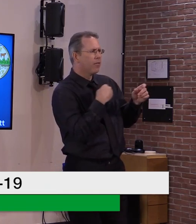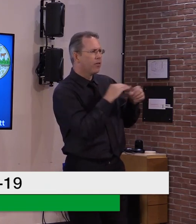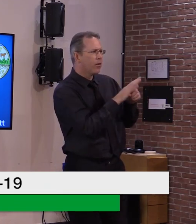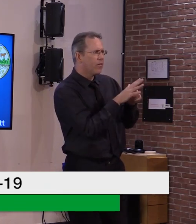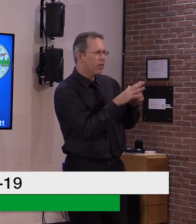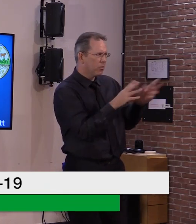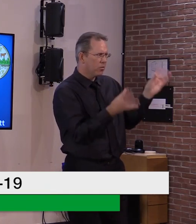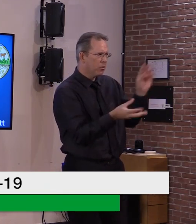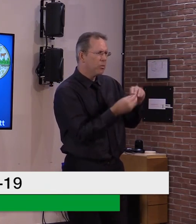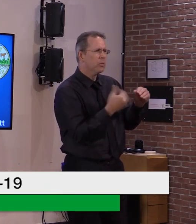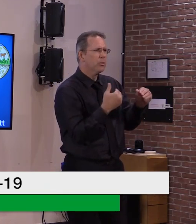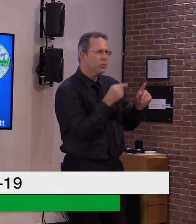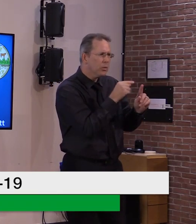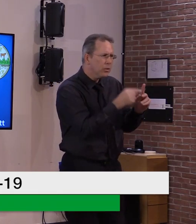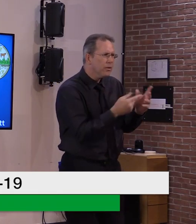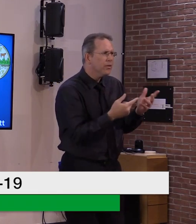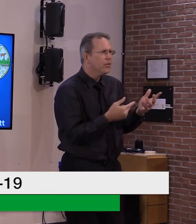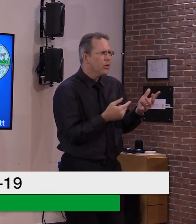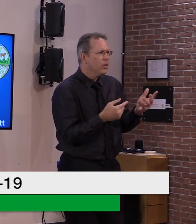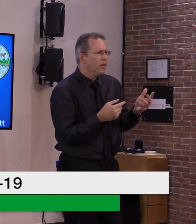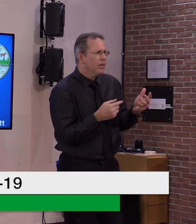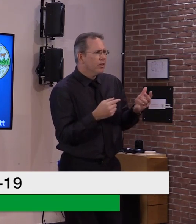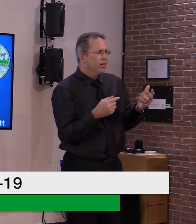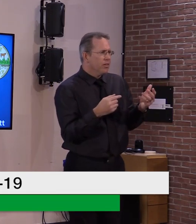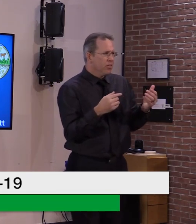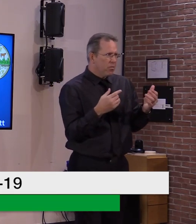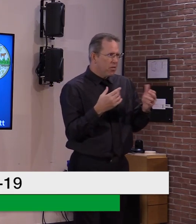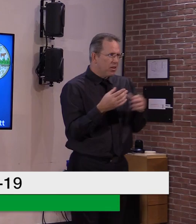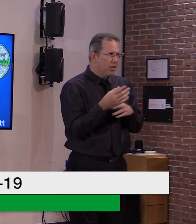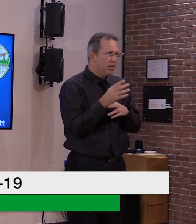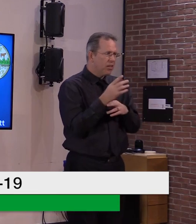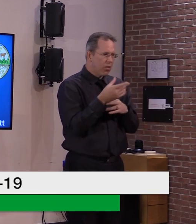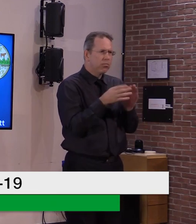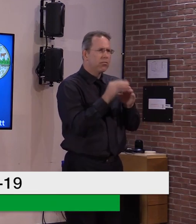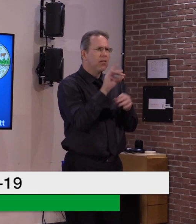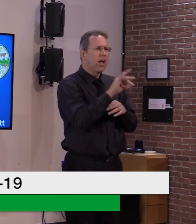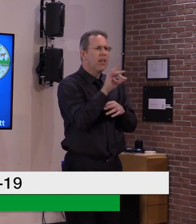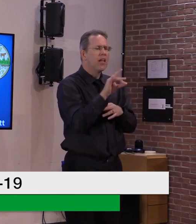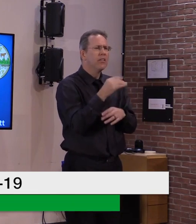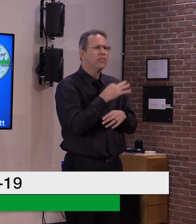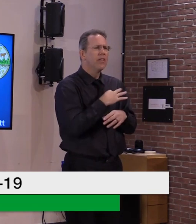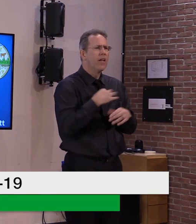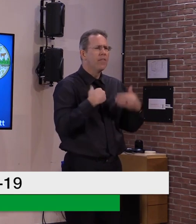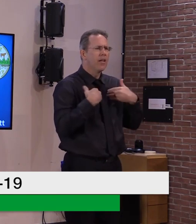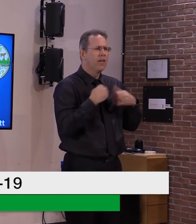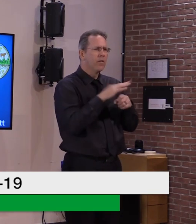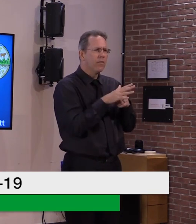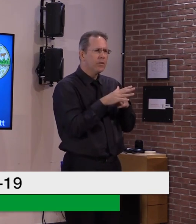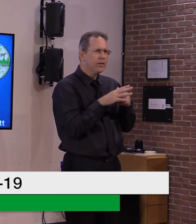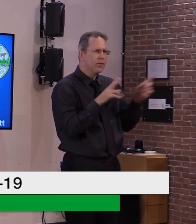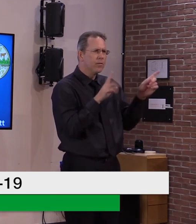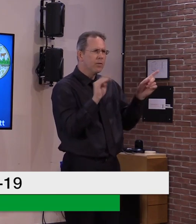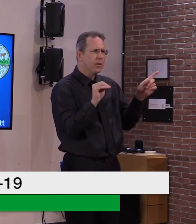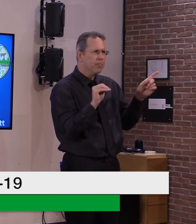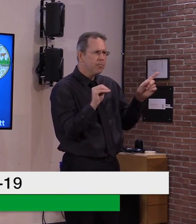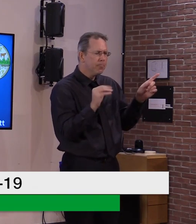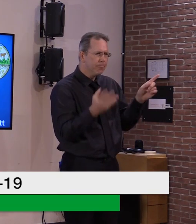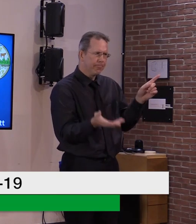had gone from 79 to 88 cases um full disclosure i live with a health care worker